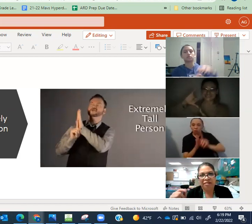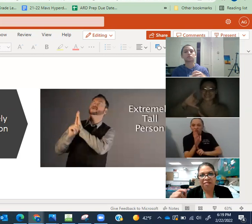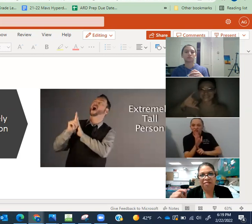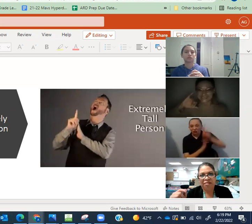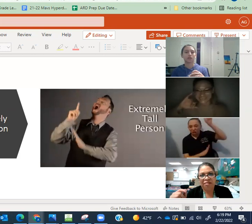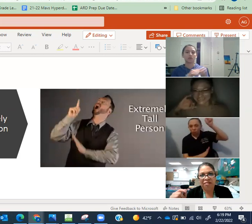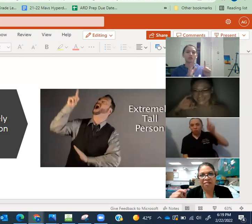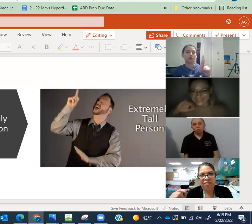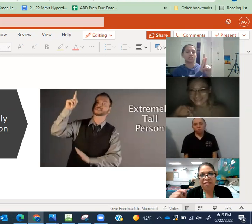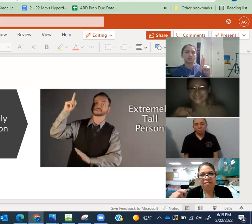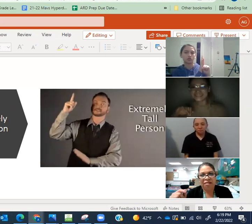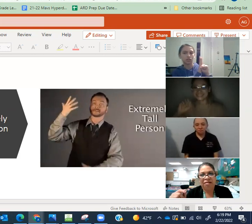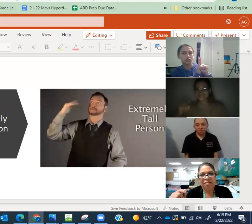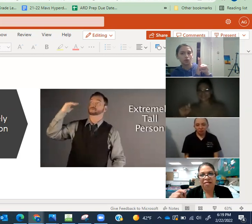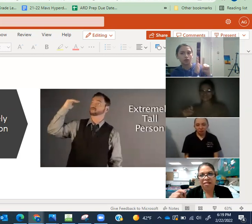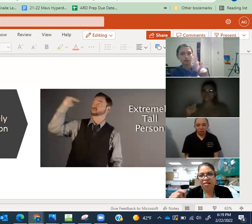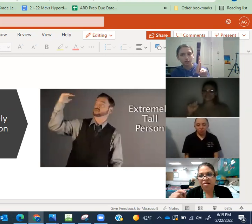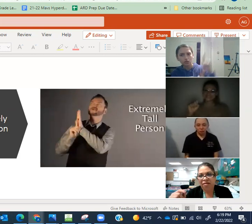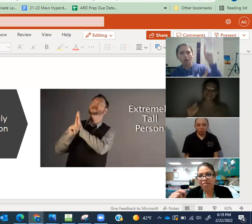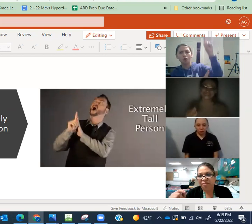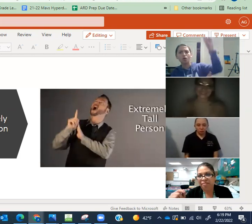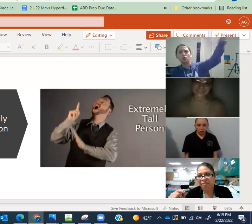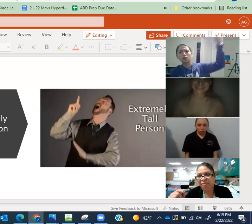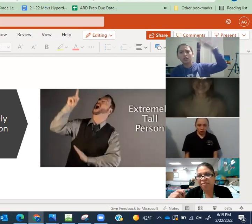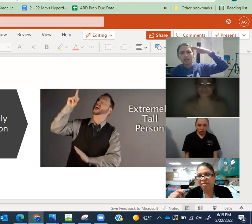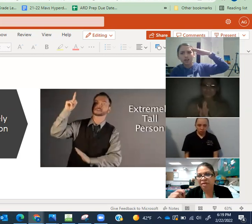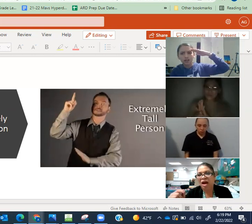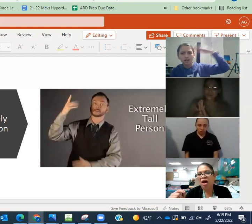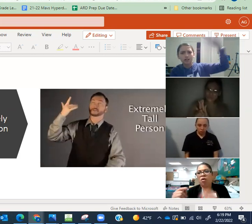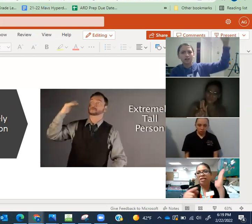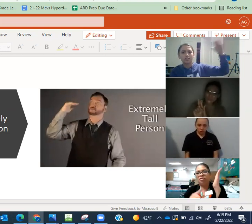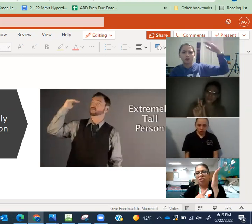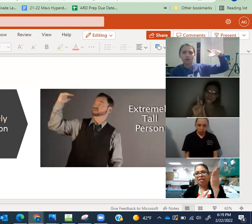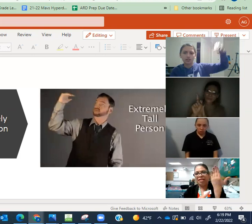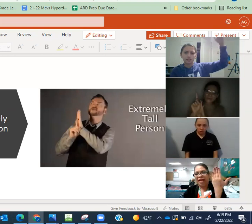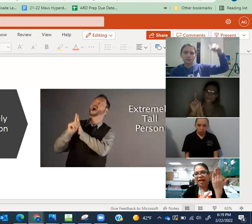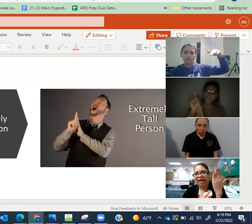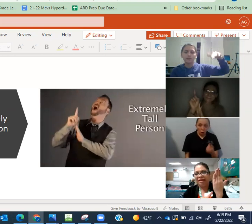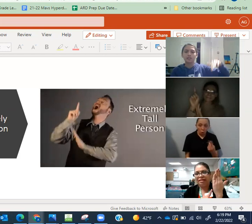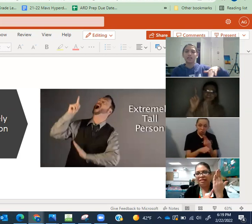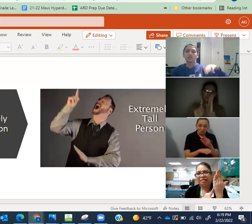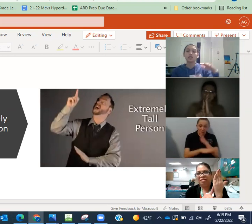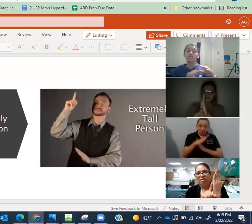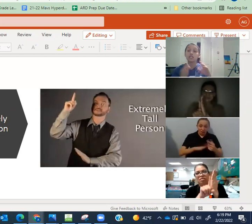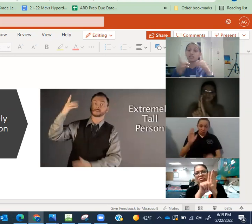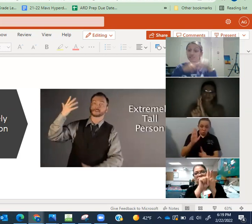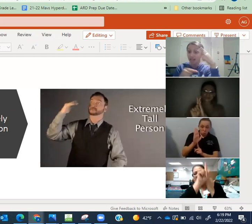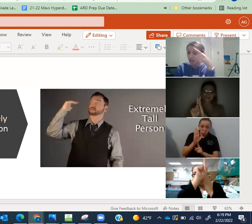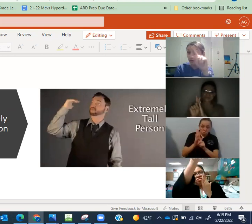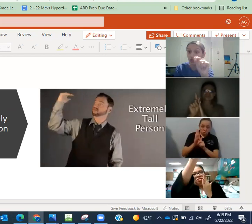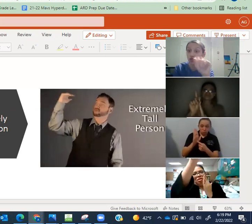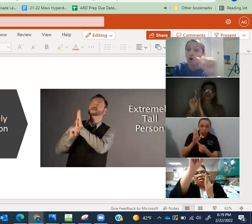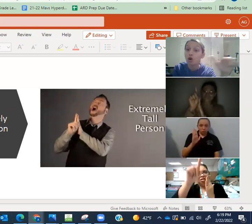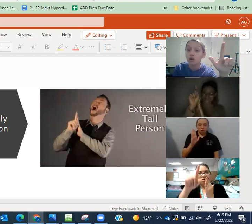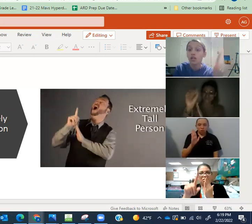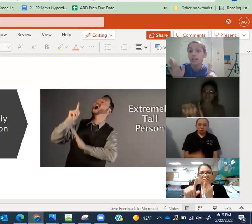Yeah. And yeah, so he's going tall. Oh, he's using his Or- hand. Yeah, so because the